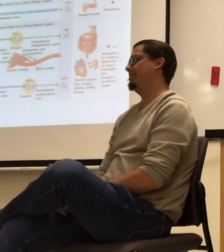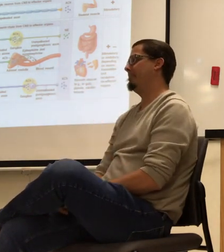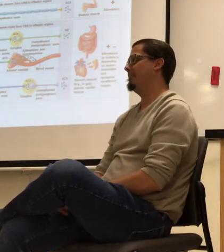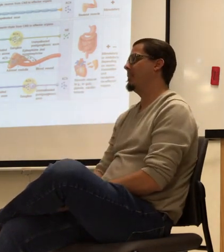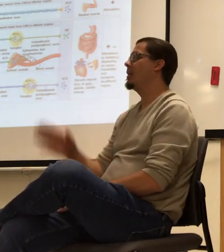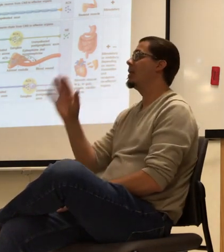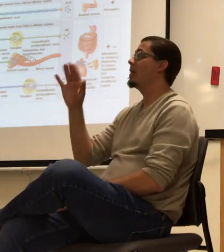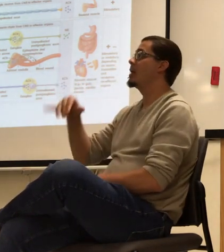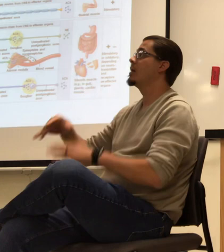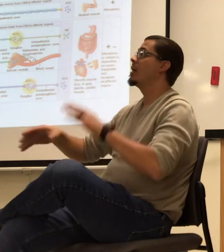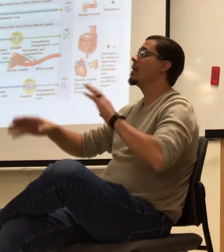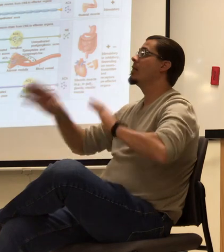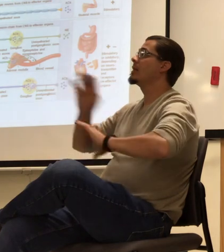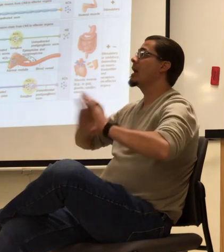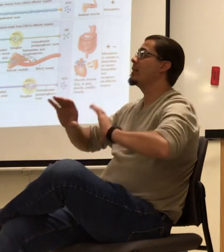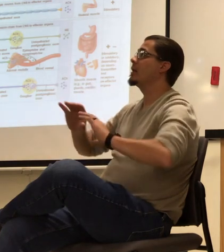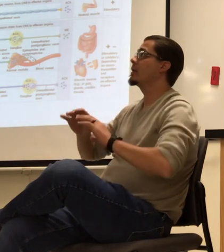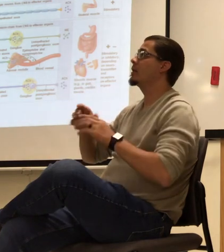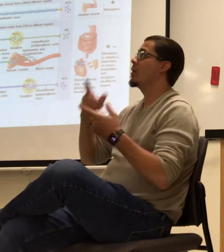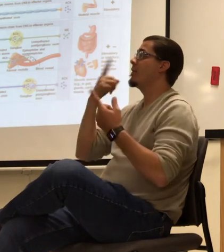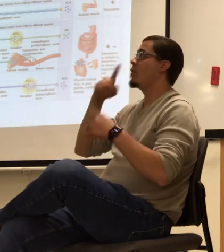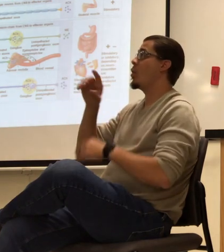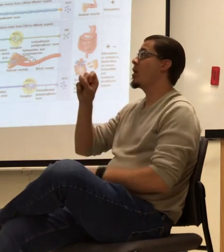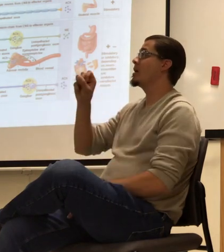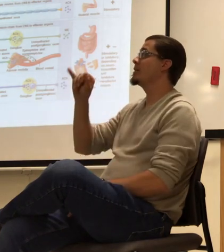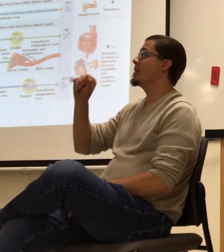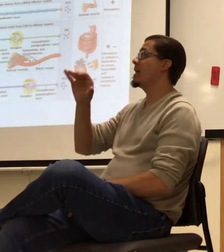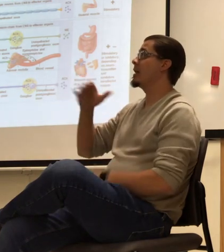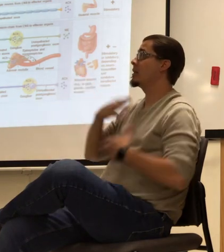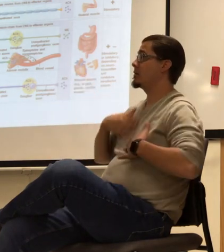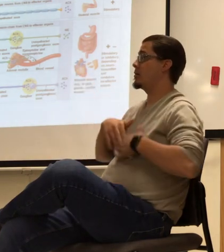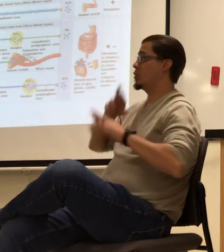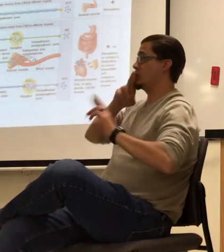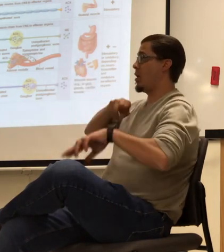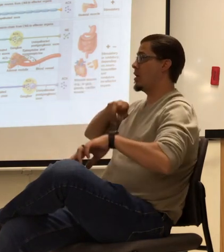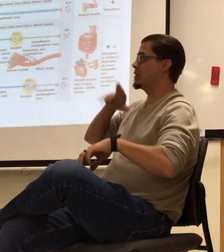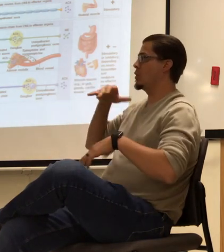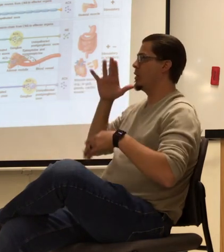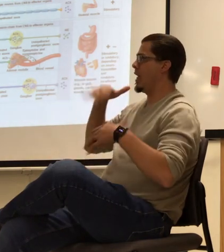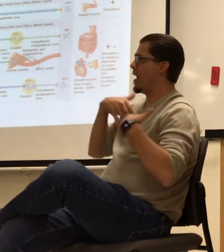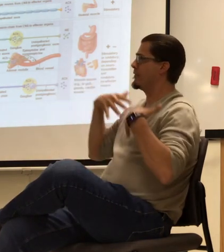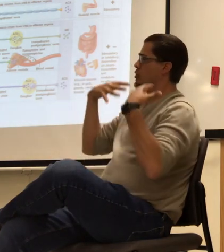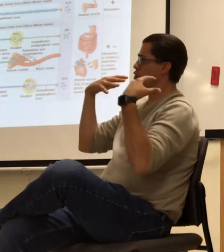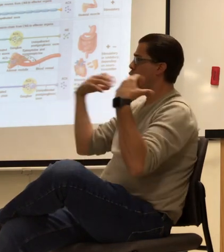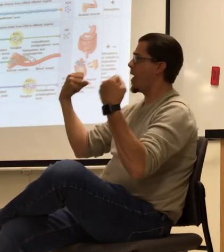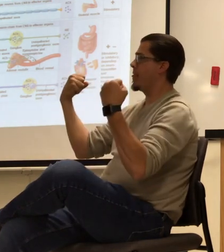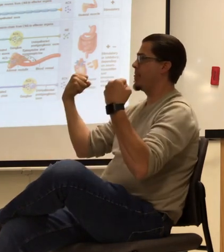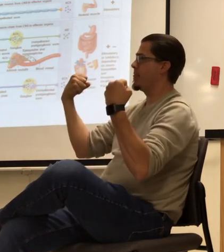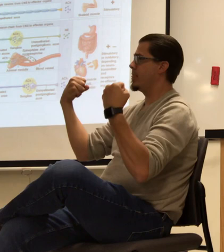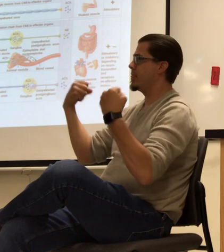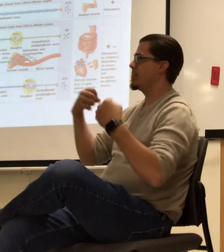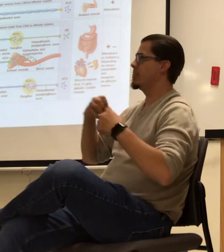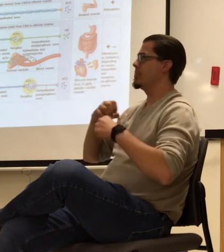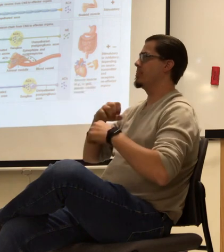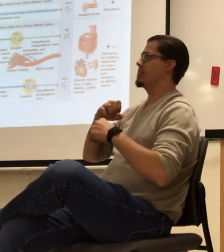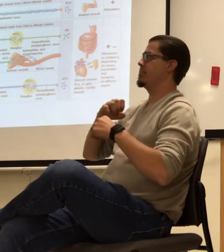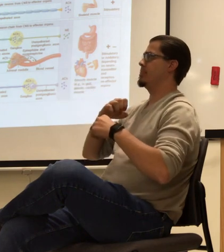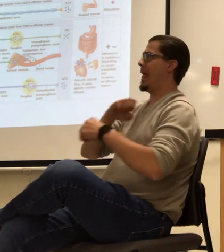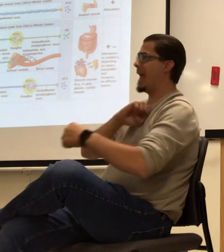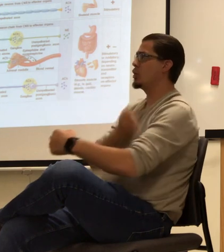These are the chemicals that, during a sympathetic response, give you strength, okay, and energy.